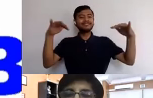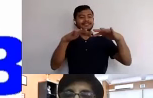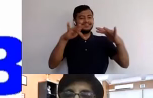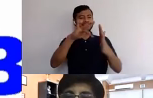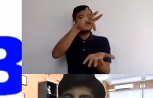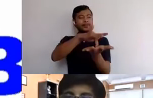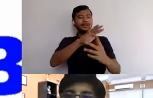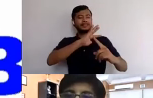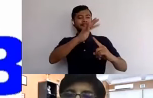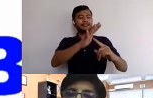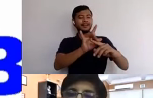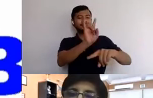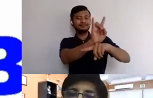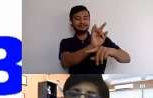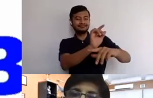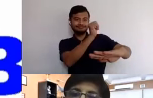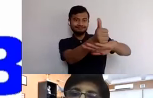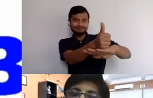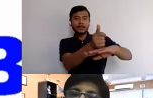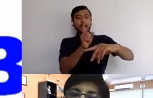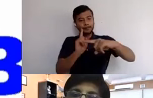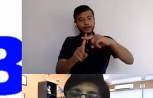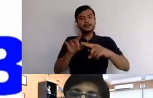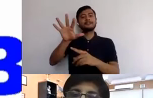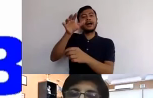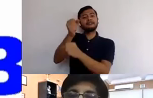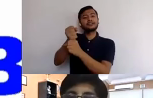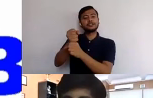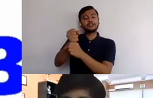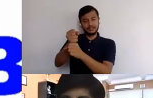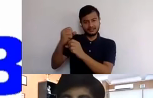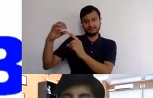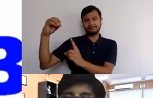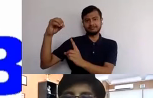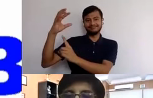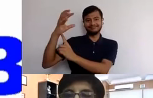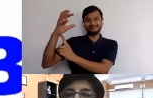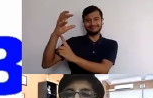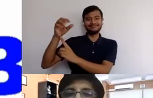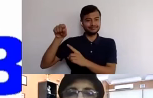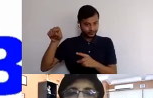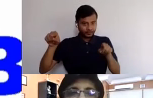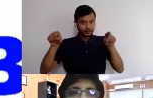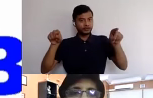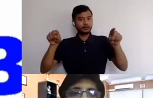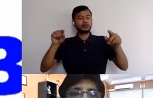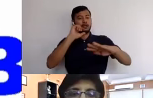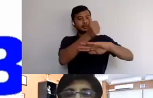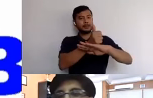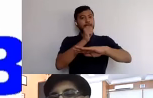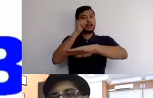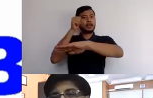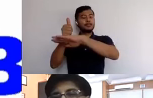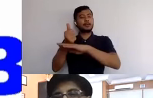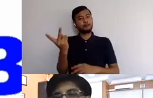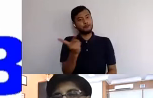5G base stations, you know, to improve the experience of the broadband